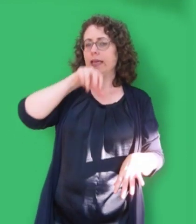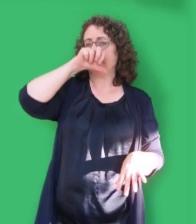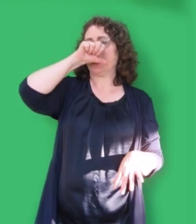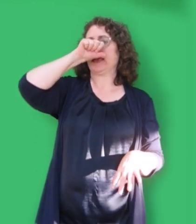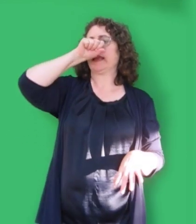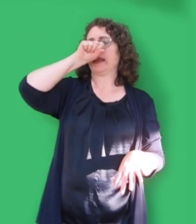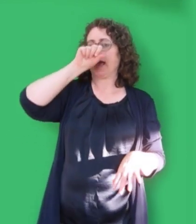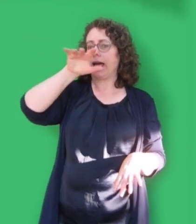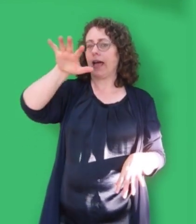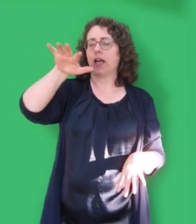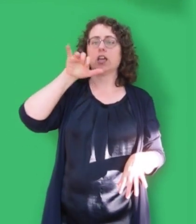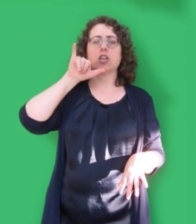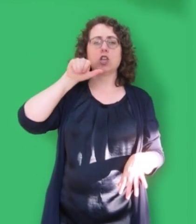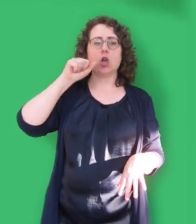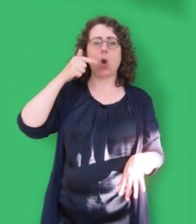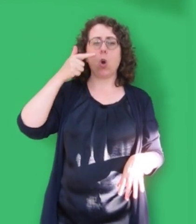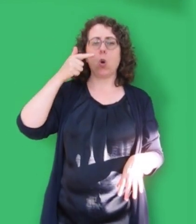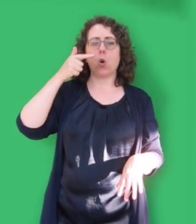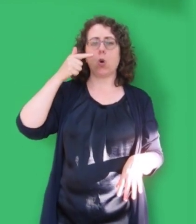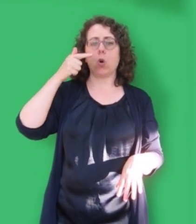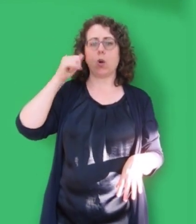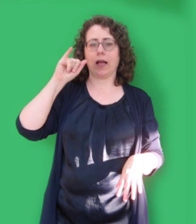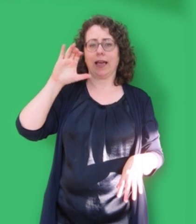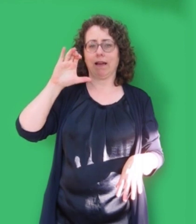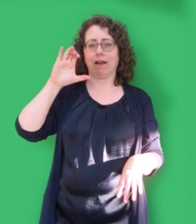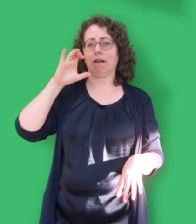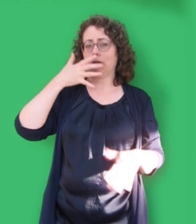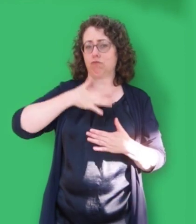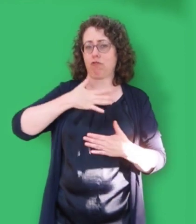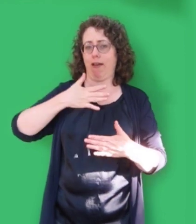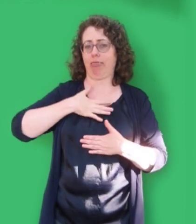your yogic breath, floating all the way over